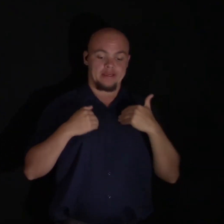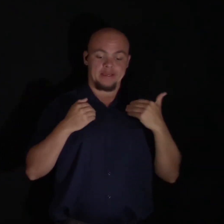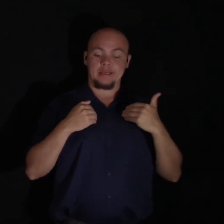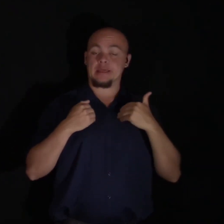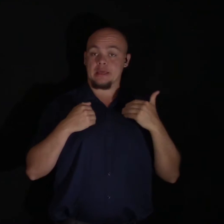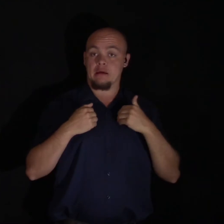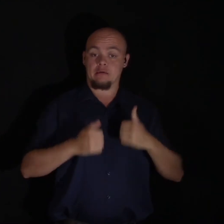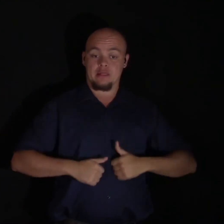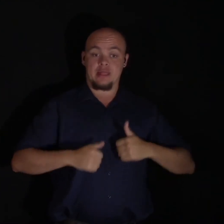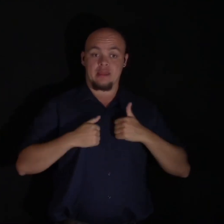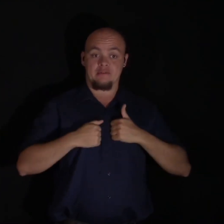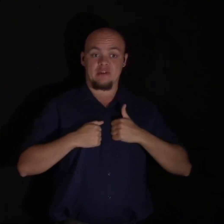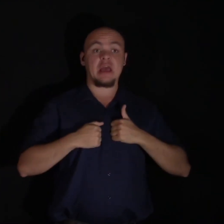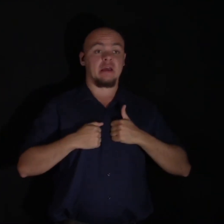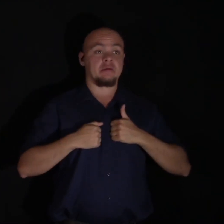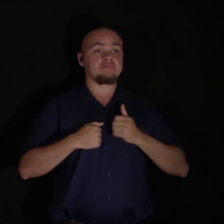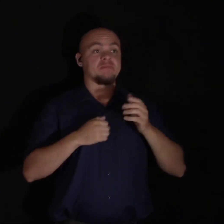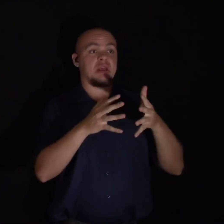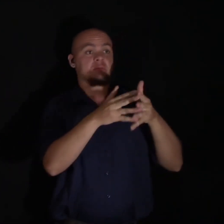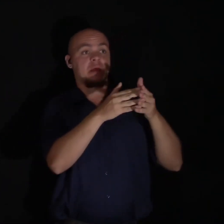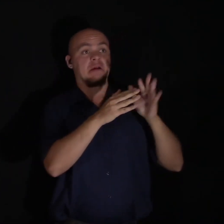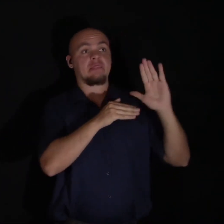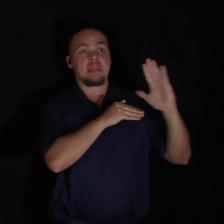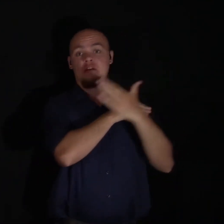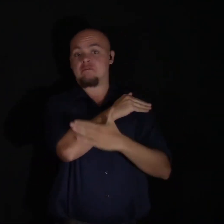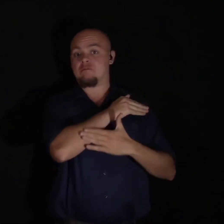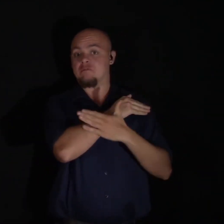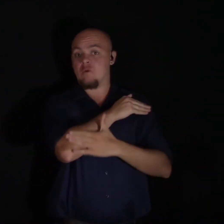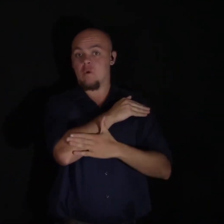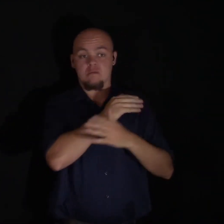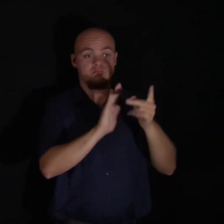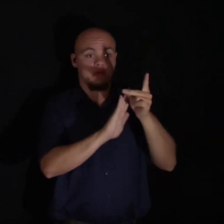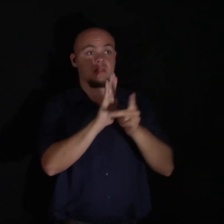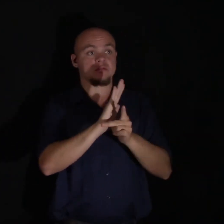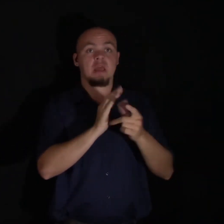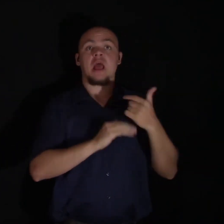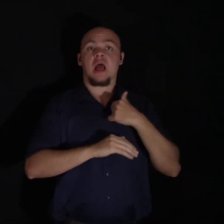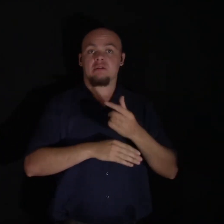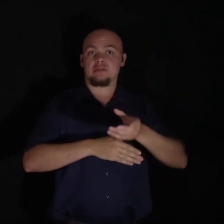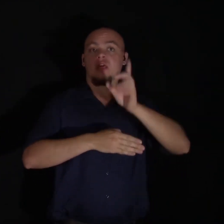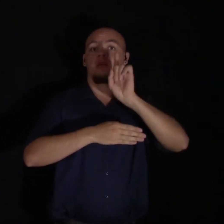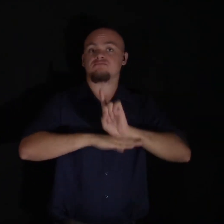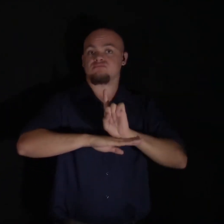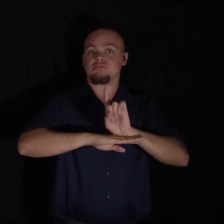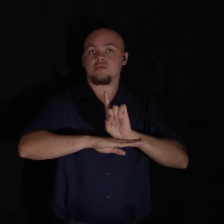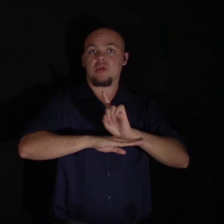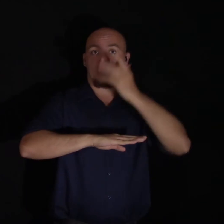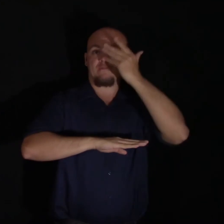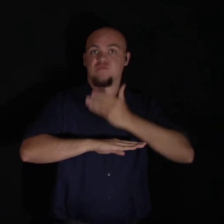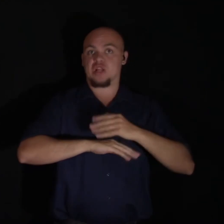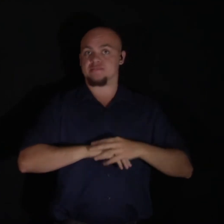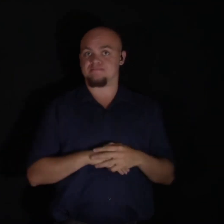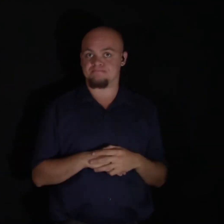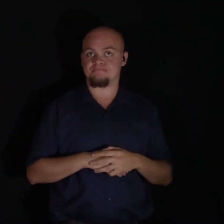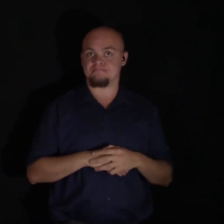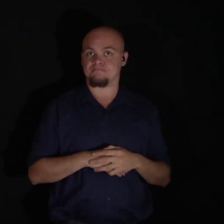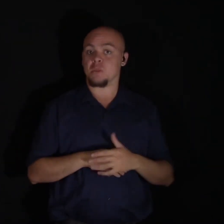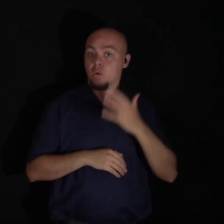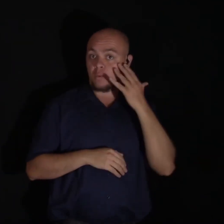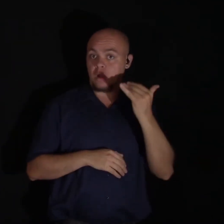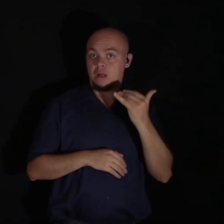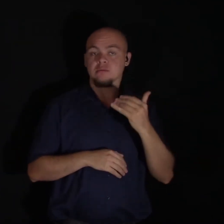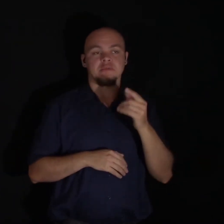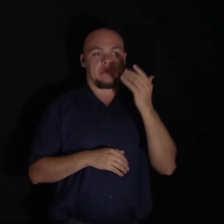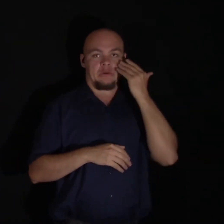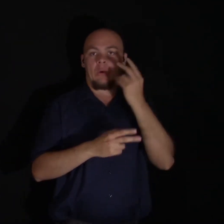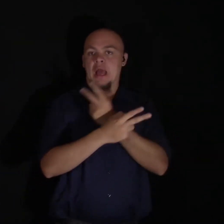foreign policy. And I did that because I wanted to make a change in the world. I wanted to do good things for other people. This is